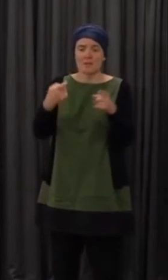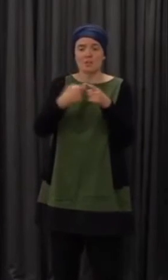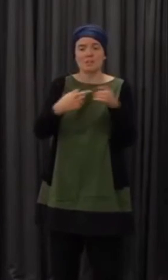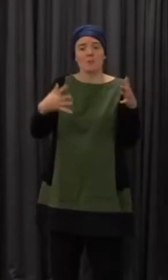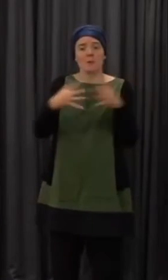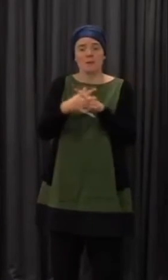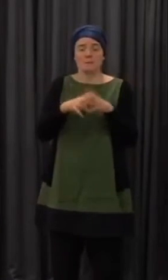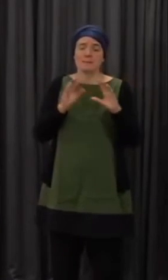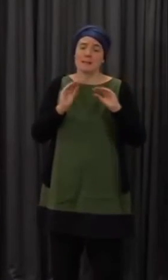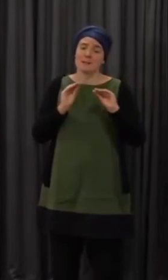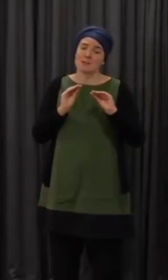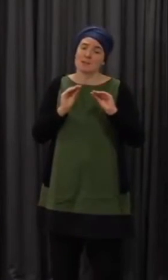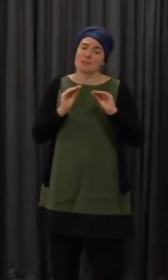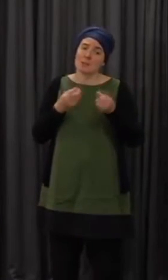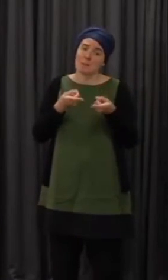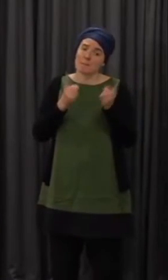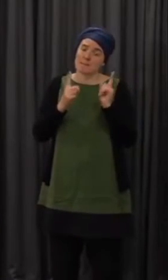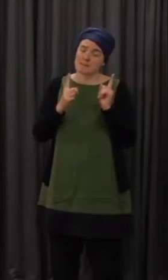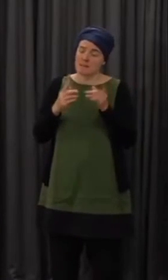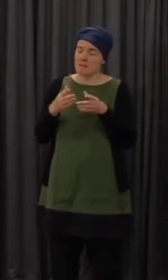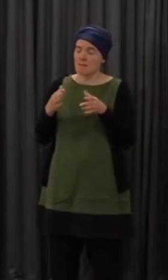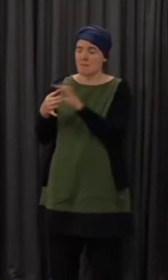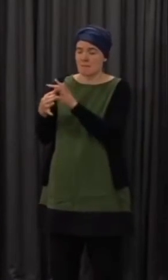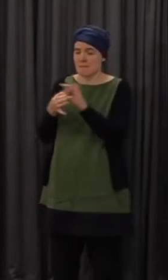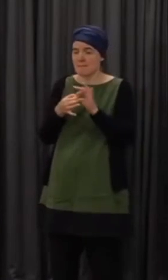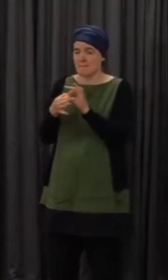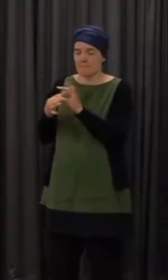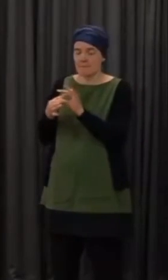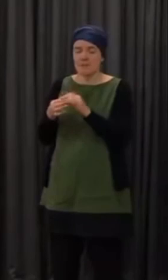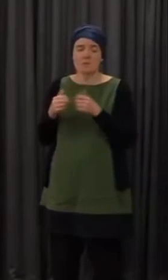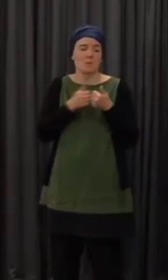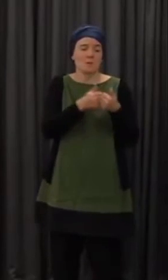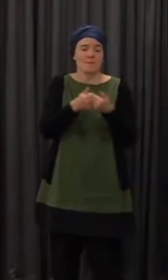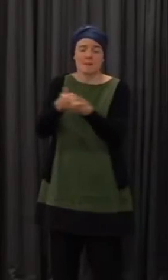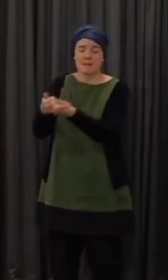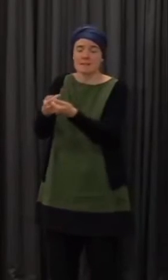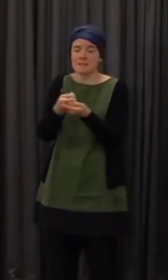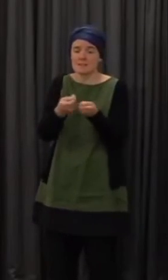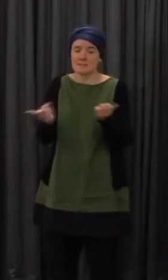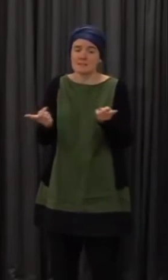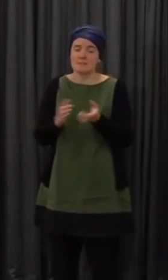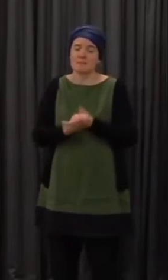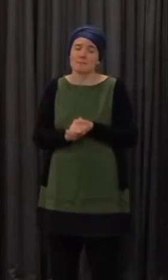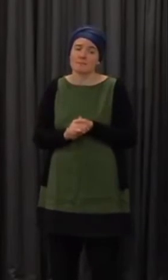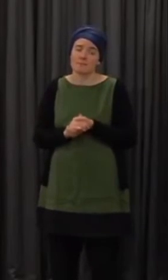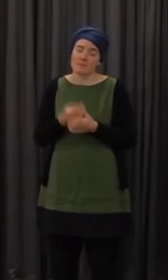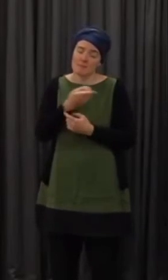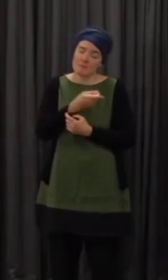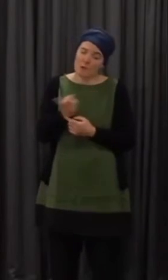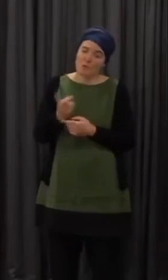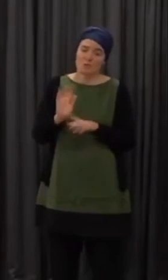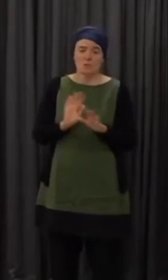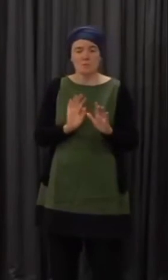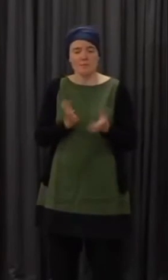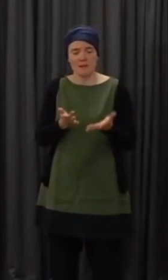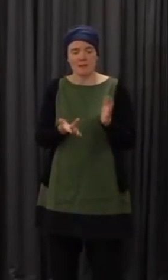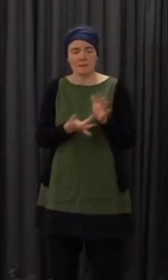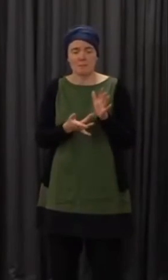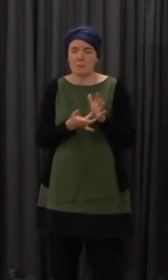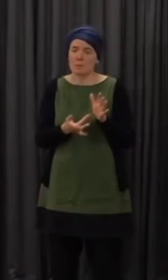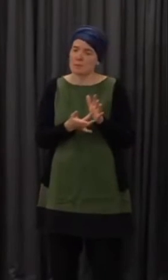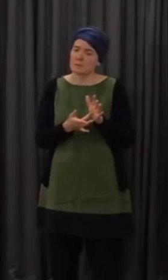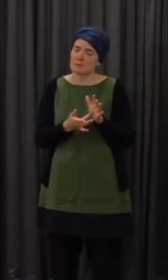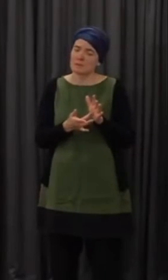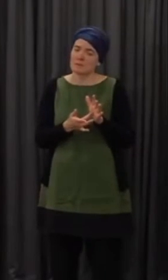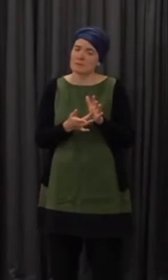We're providing guidance and advice to our colleagues out there in the field who do that important work, and we will certainly